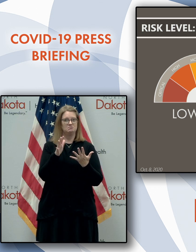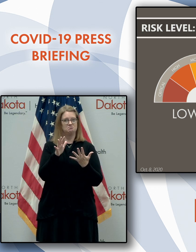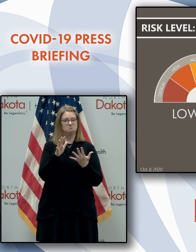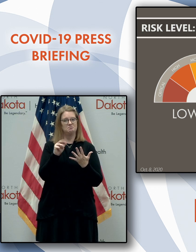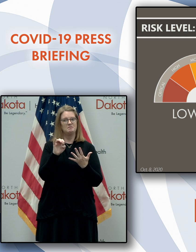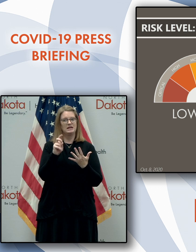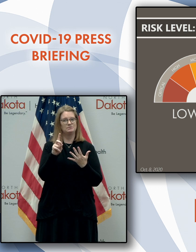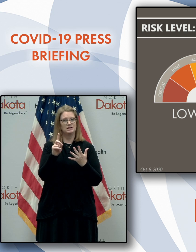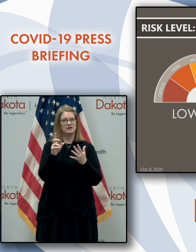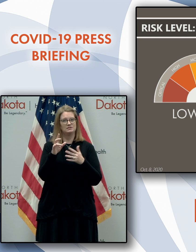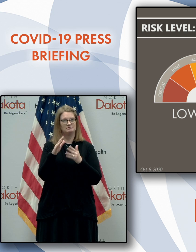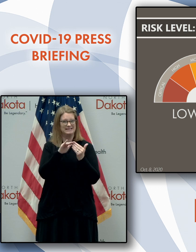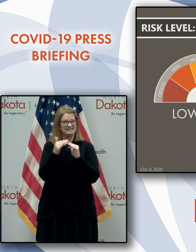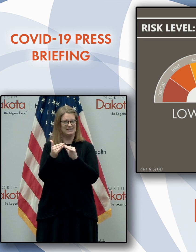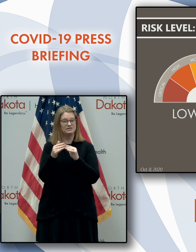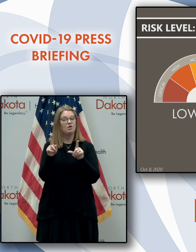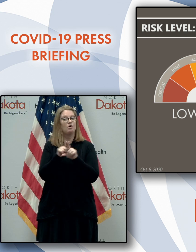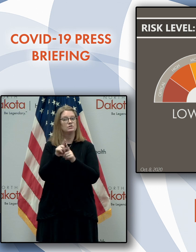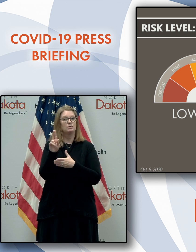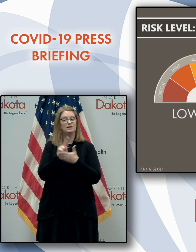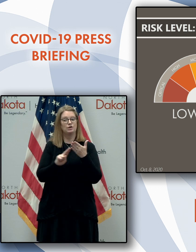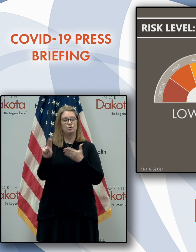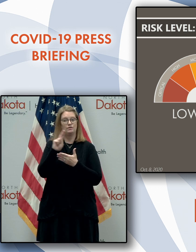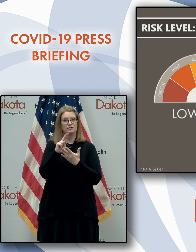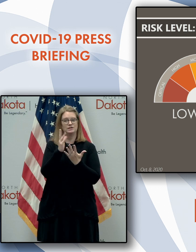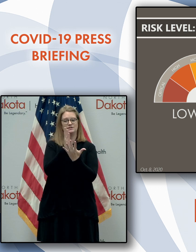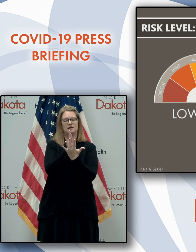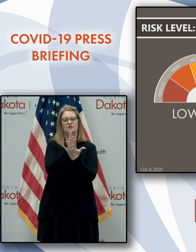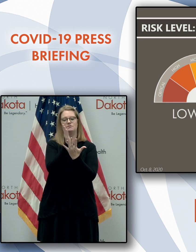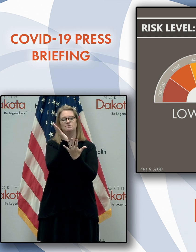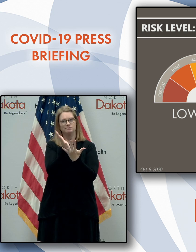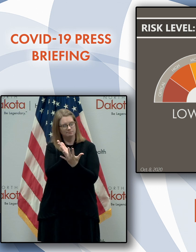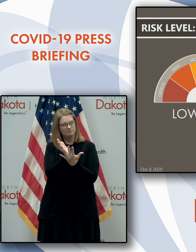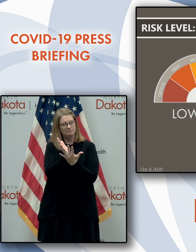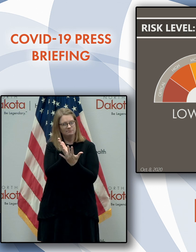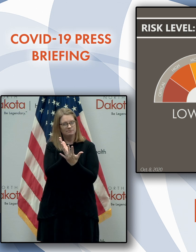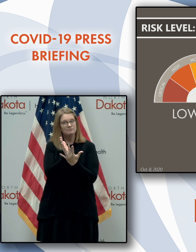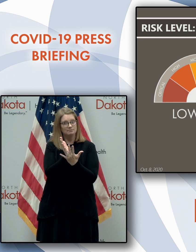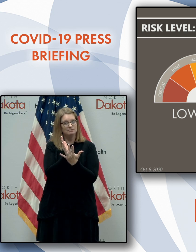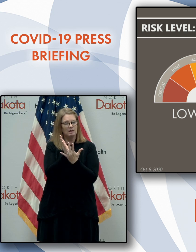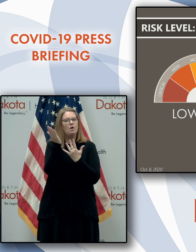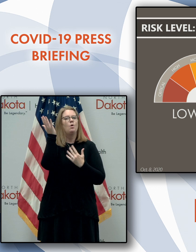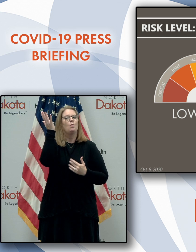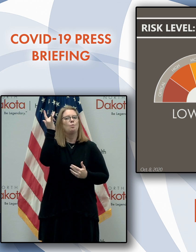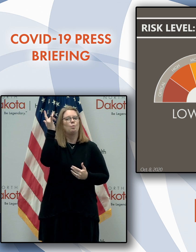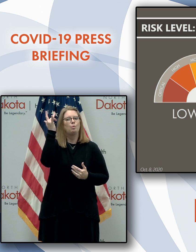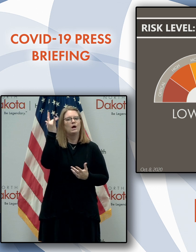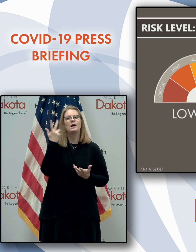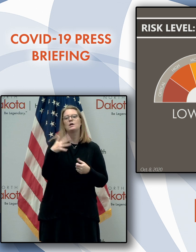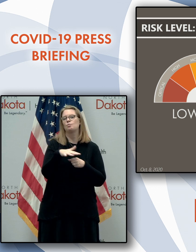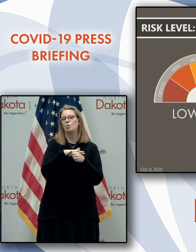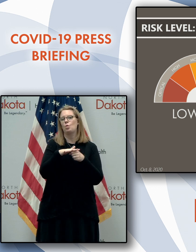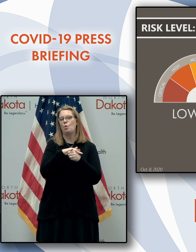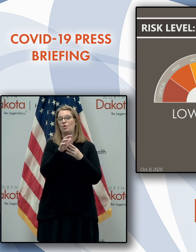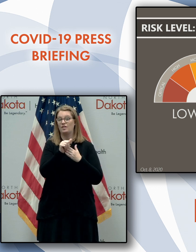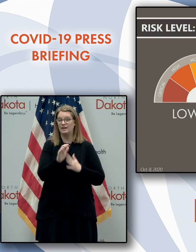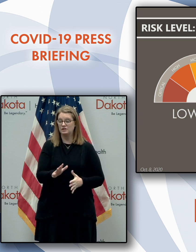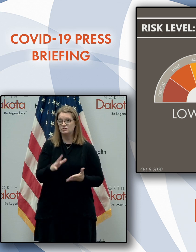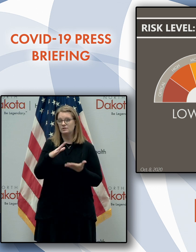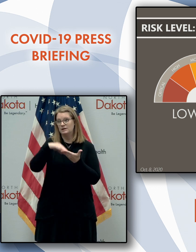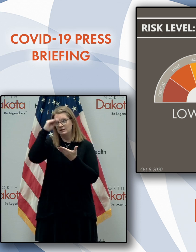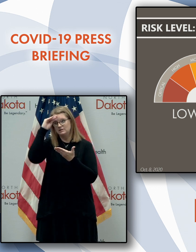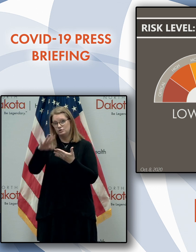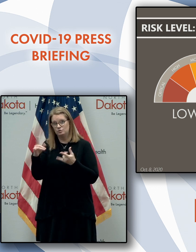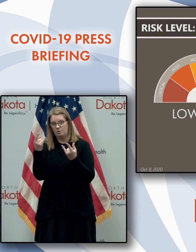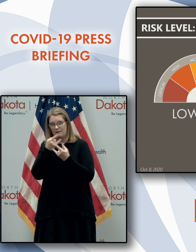areas with universities that are moving the right direction. This is because we've got local leadership, we've got students